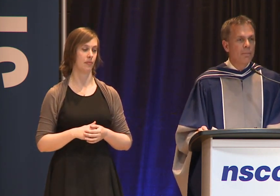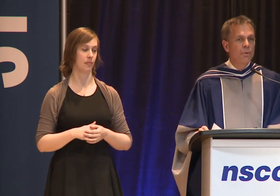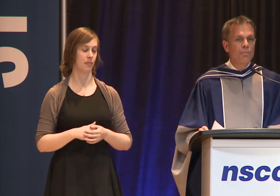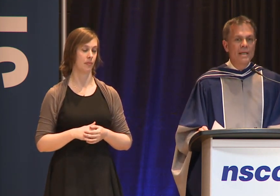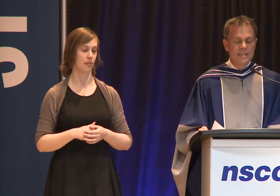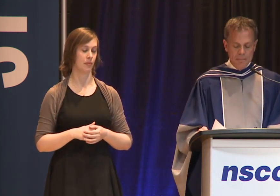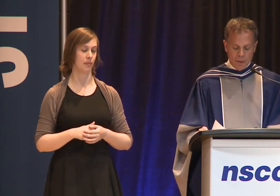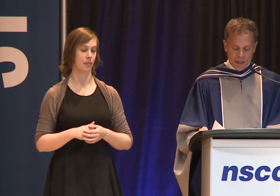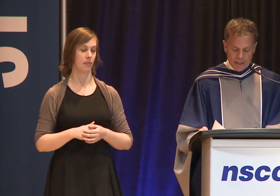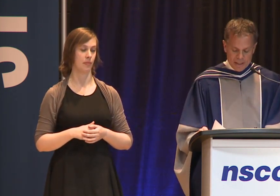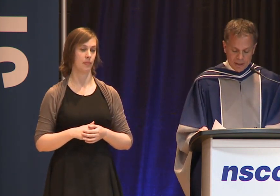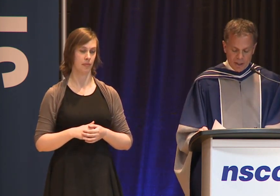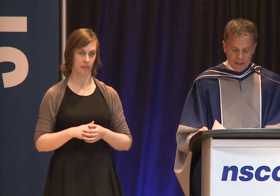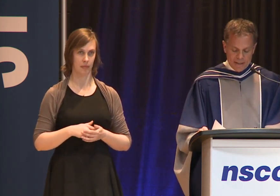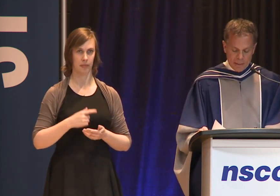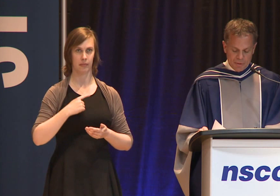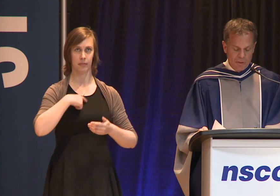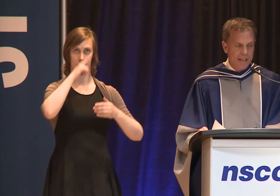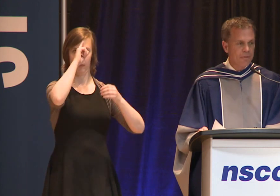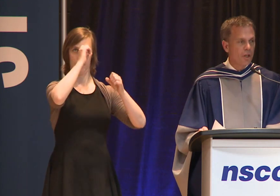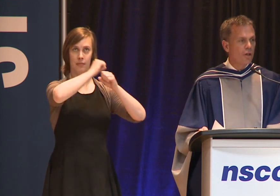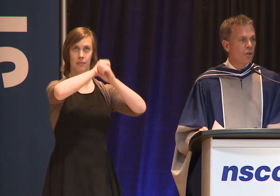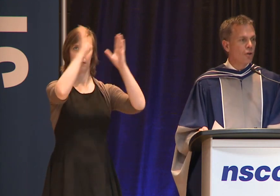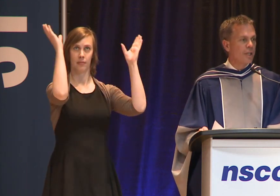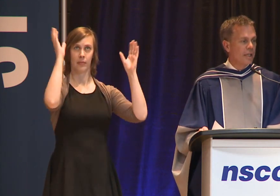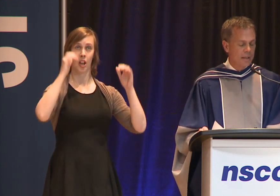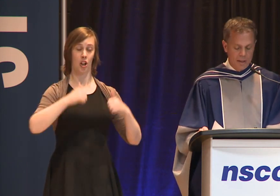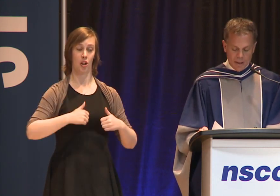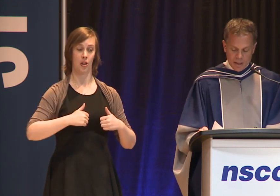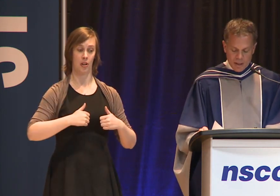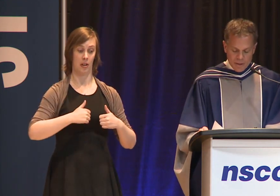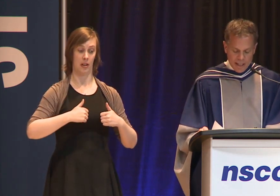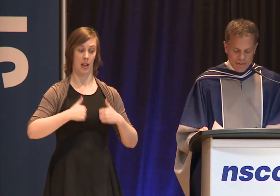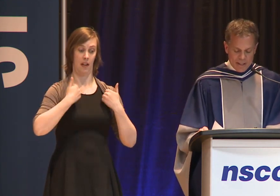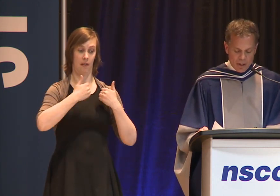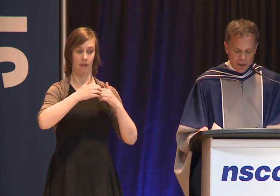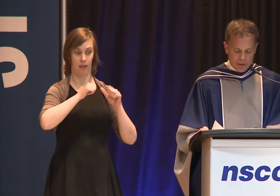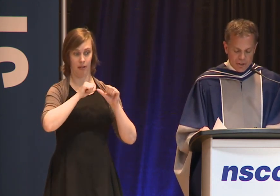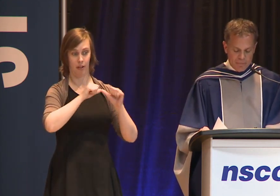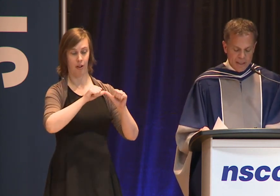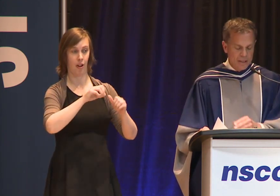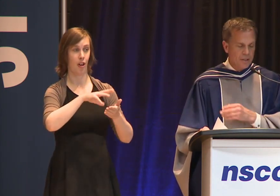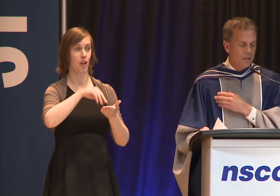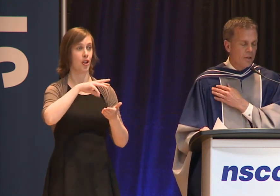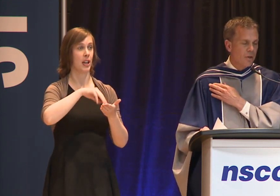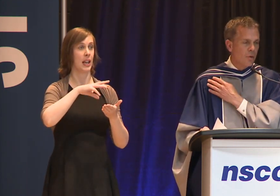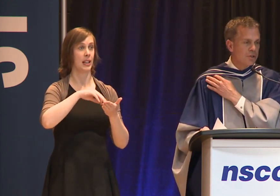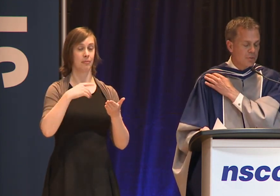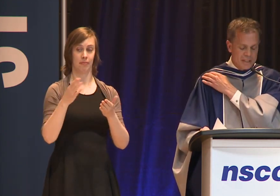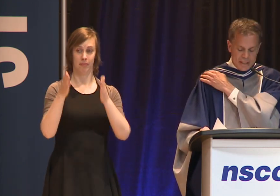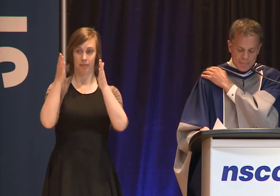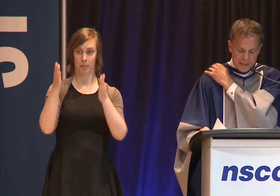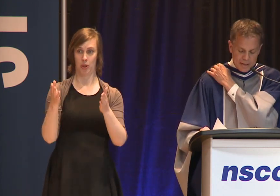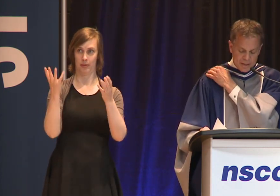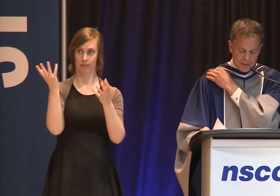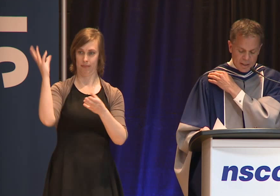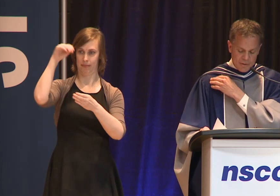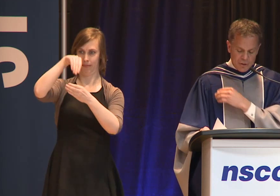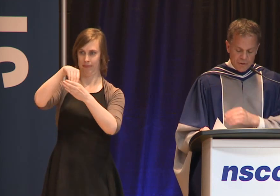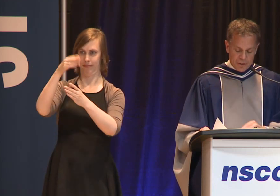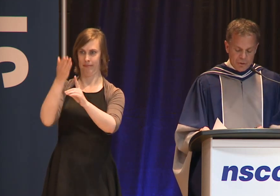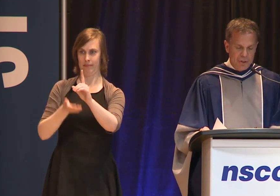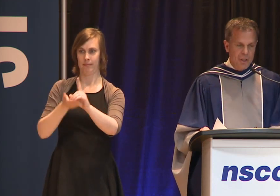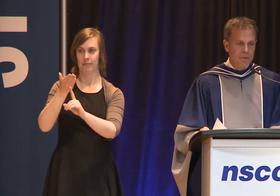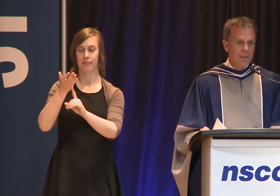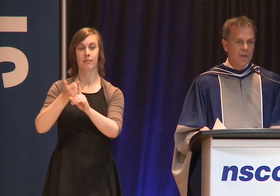One of the people who best embodies the concept of lifelong learning that I have had the honor to meet was a recipient of